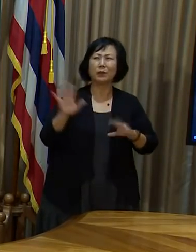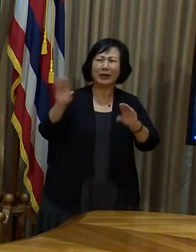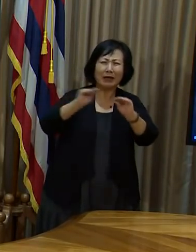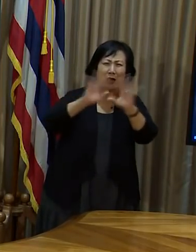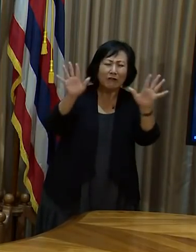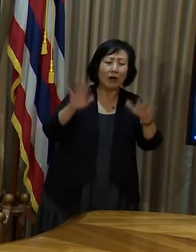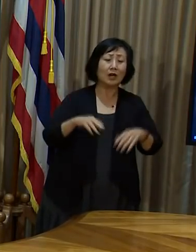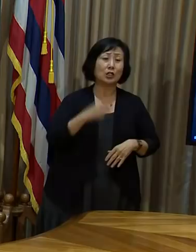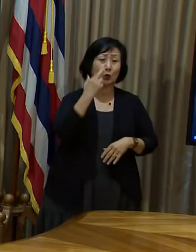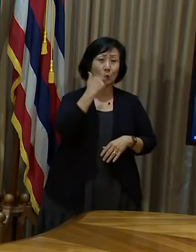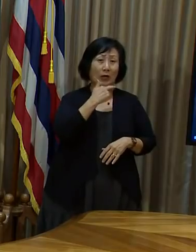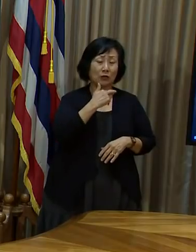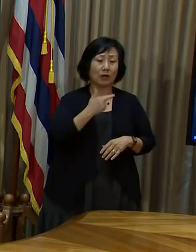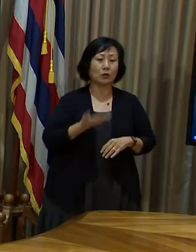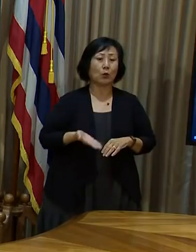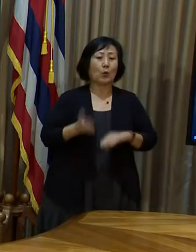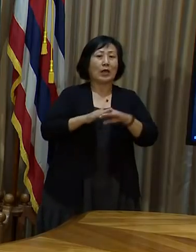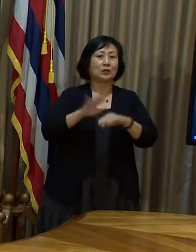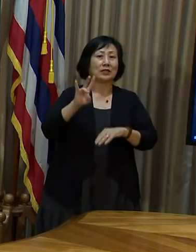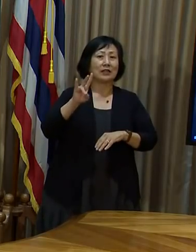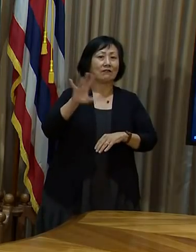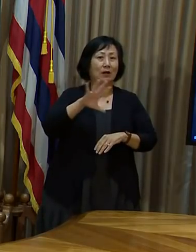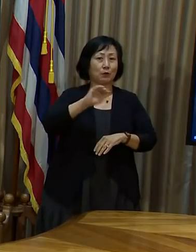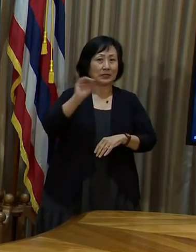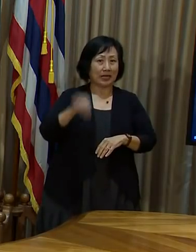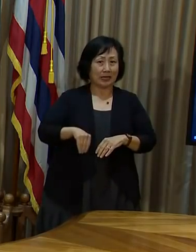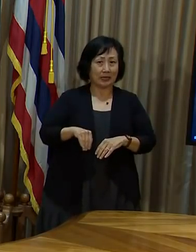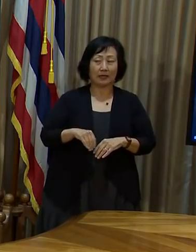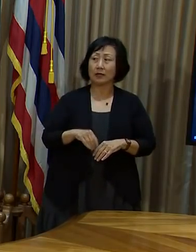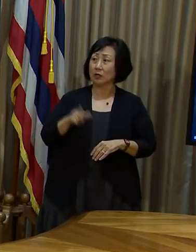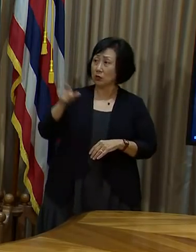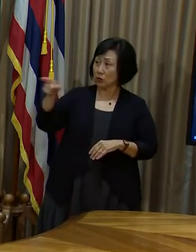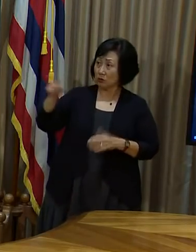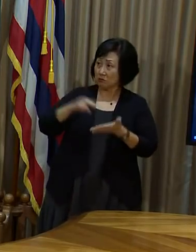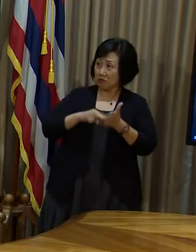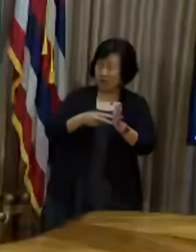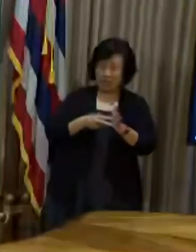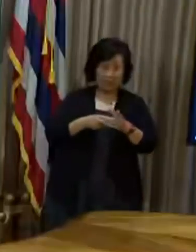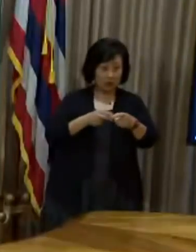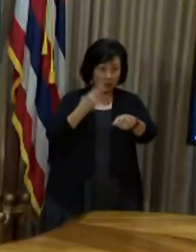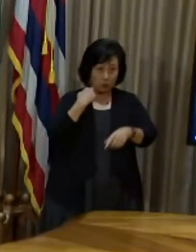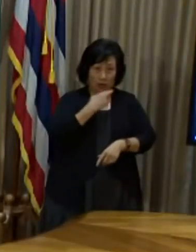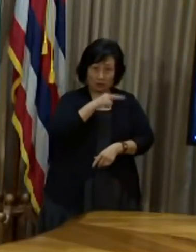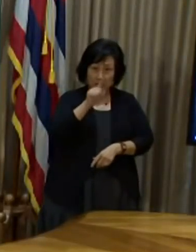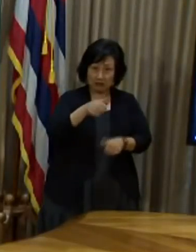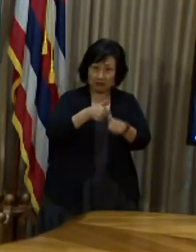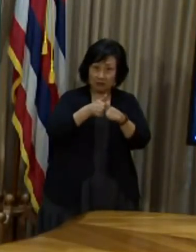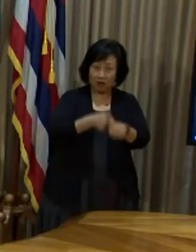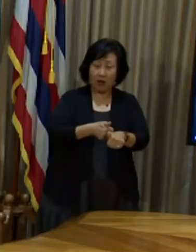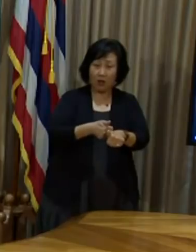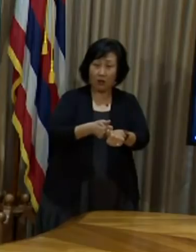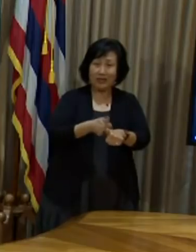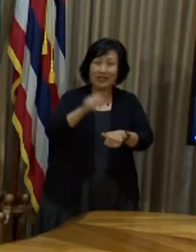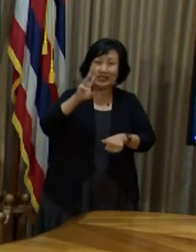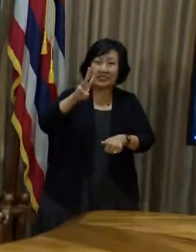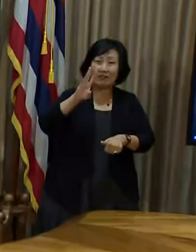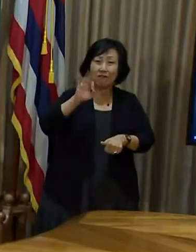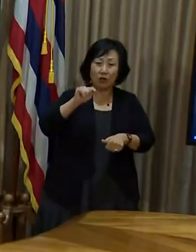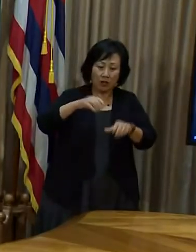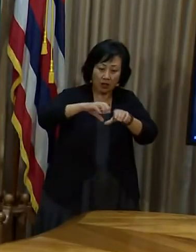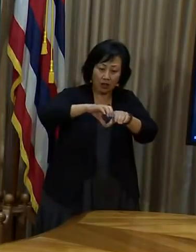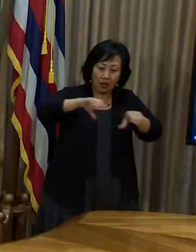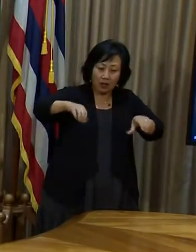of restaurants to 75%. So you're saying that they still need to follow that 6-foot